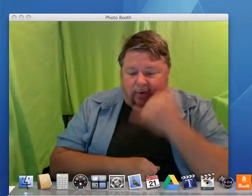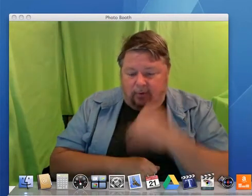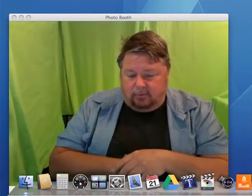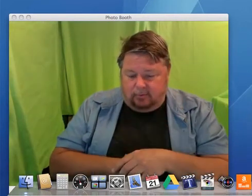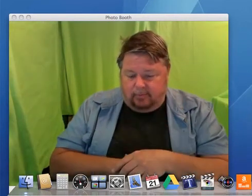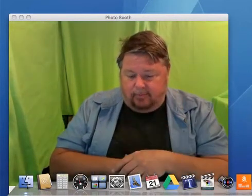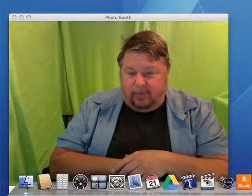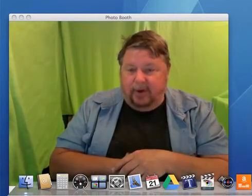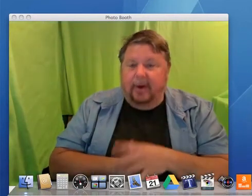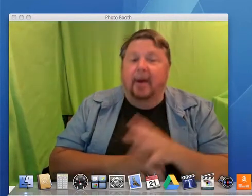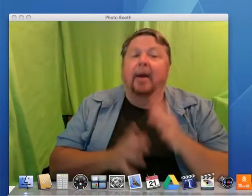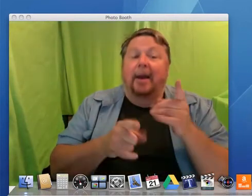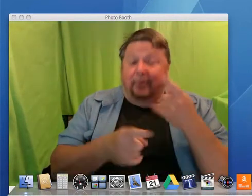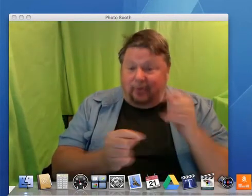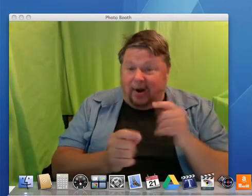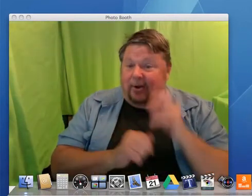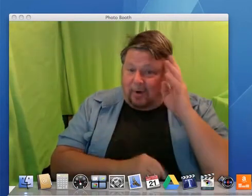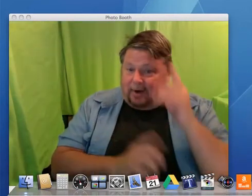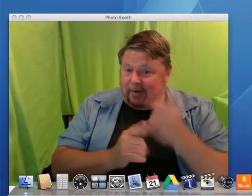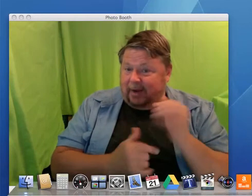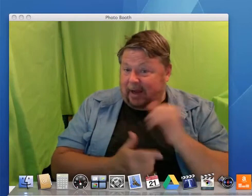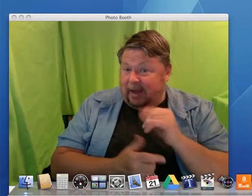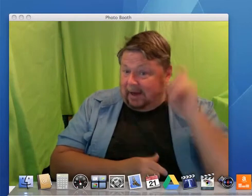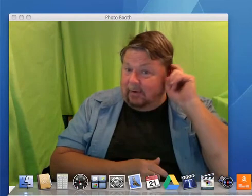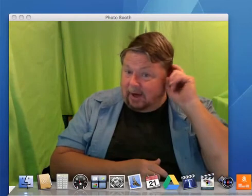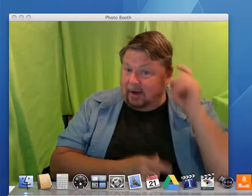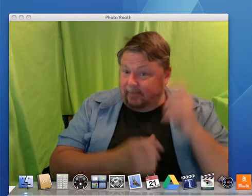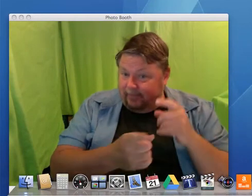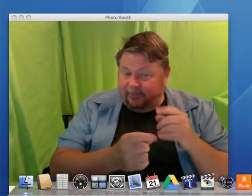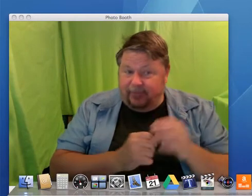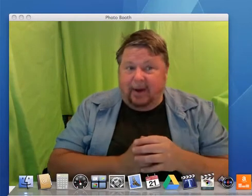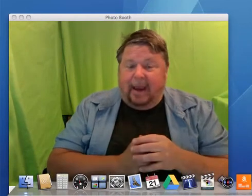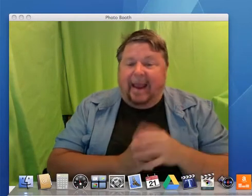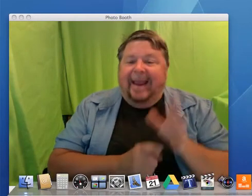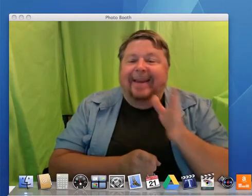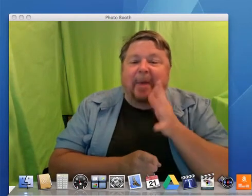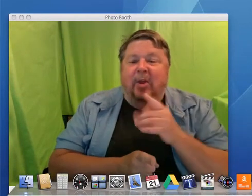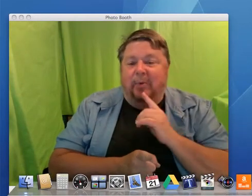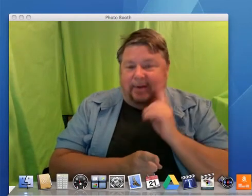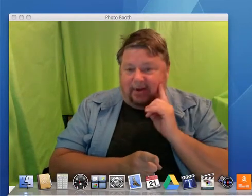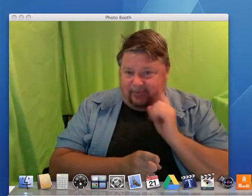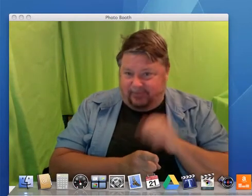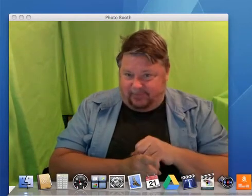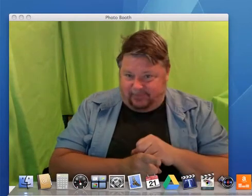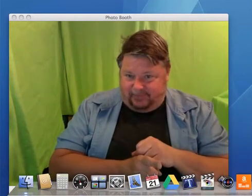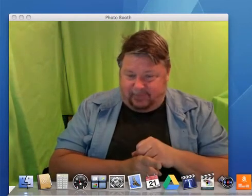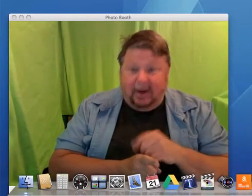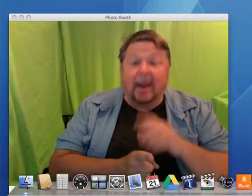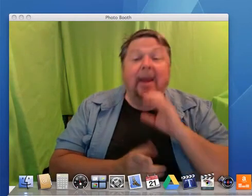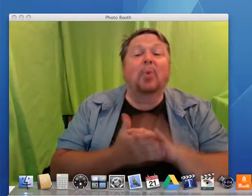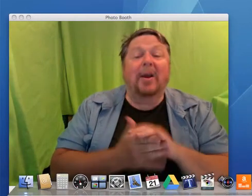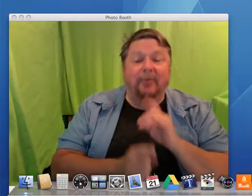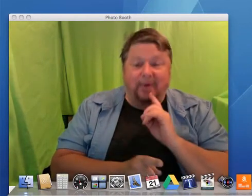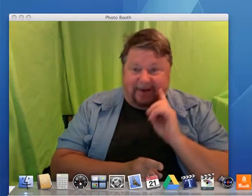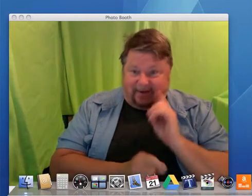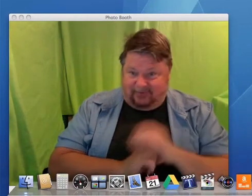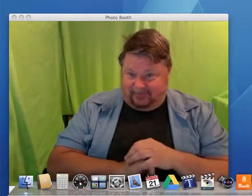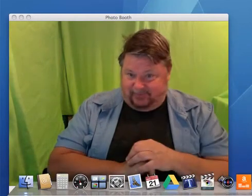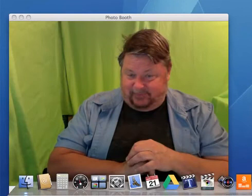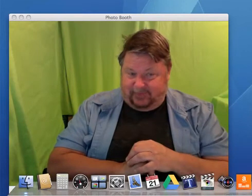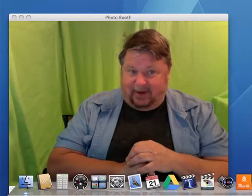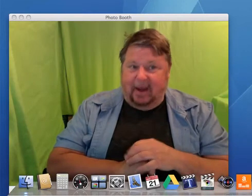phone. He was trying to create something like a hearing aid. His mother was deaf. His wife was